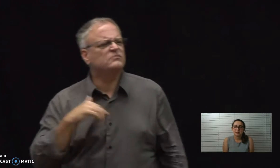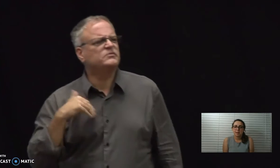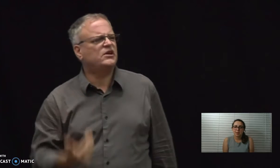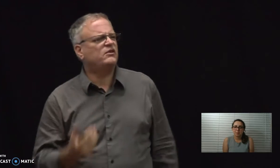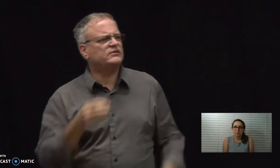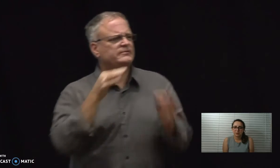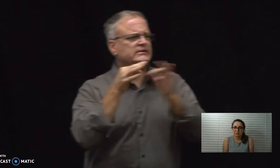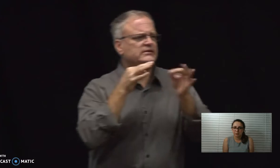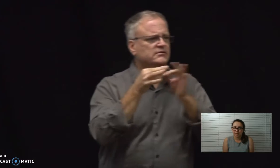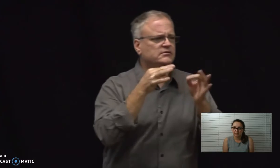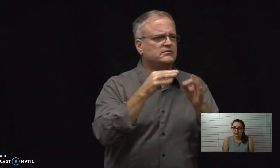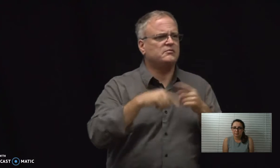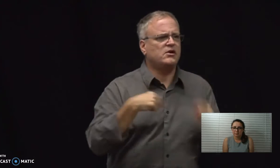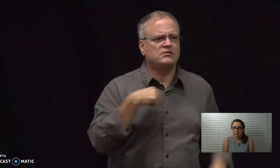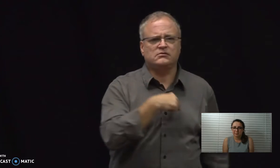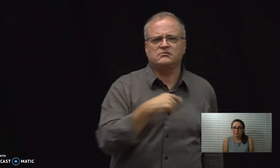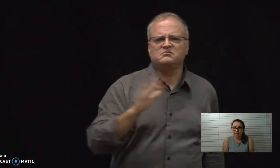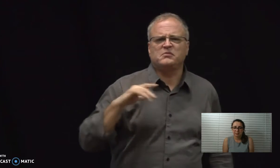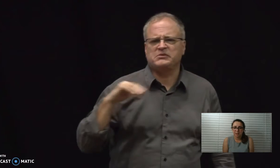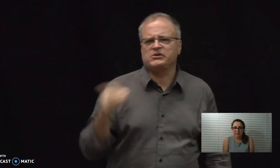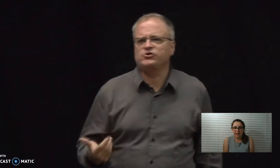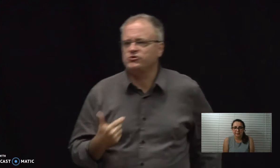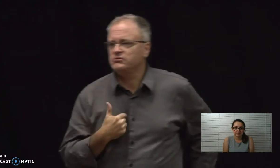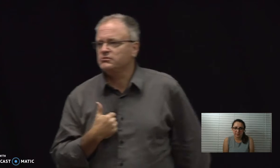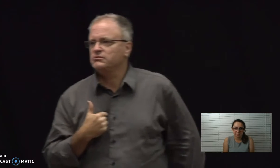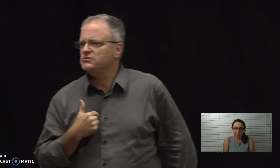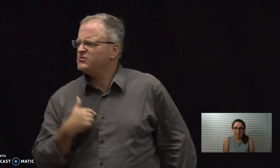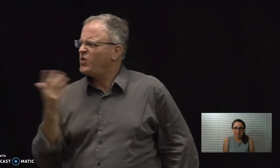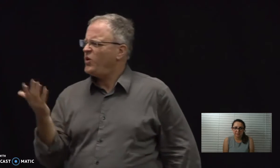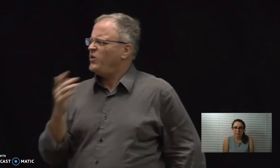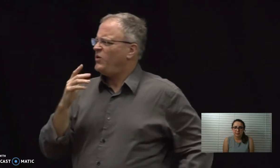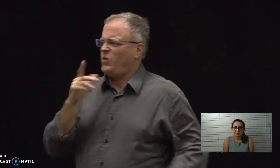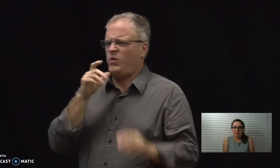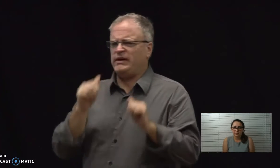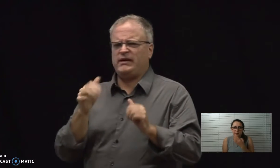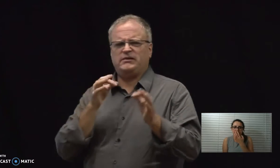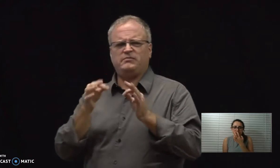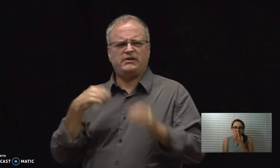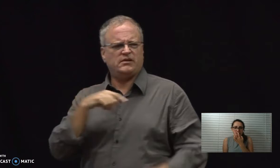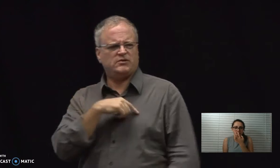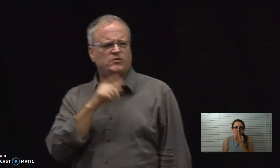but deaf people are born to explain. Honestly, I'm tired of explaining myself.